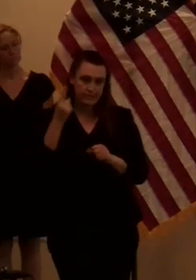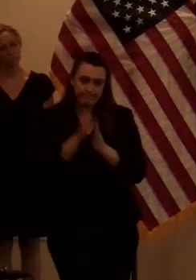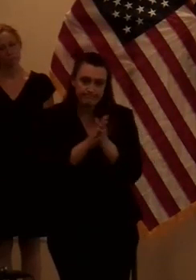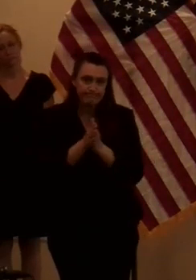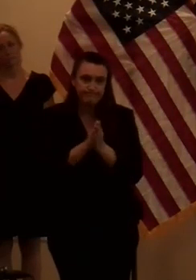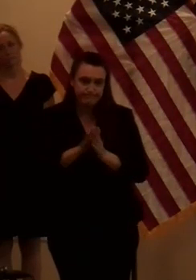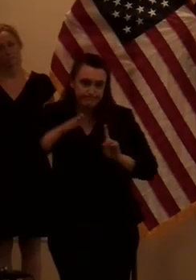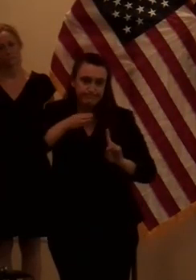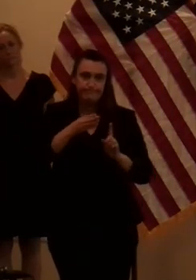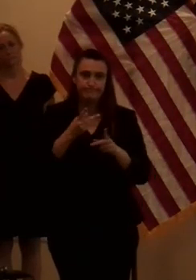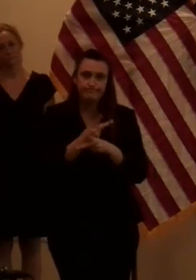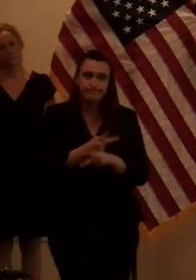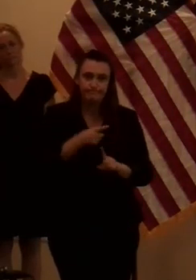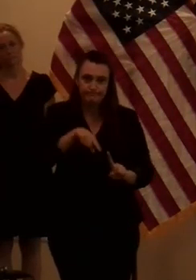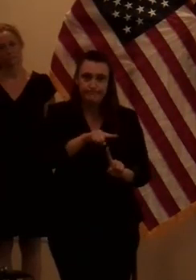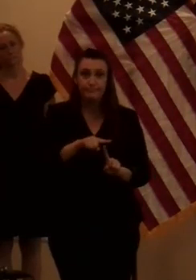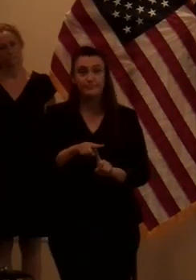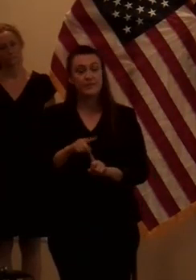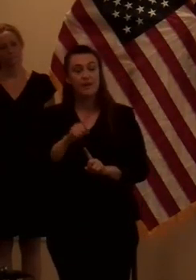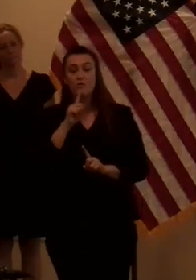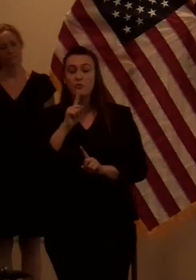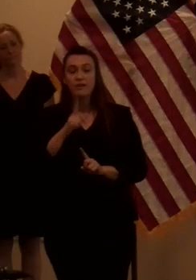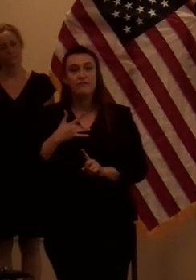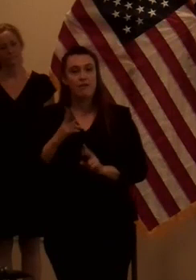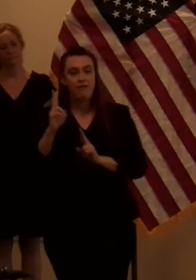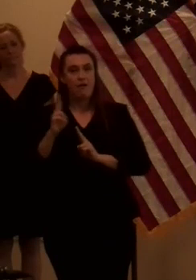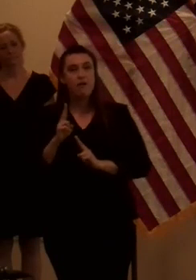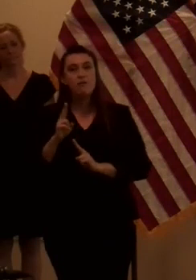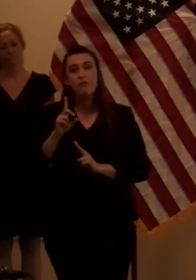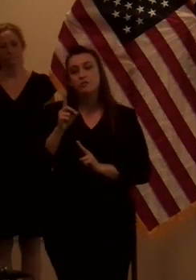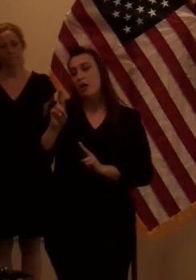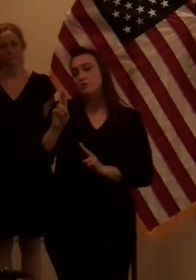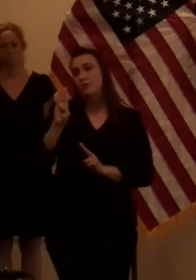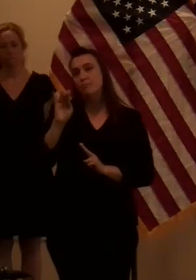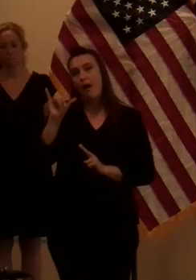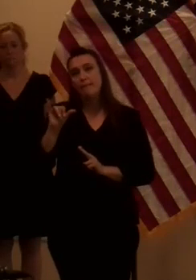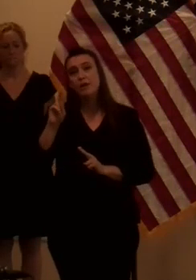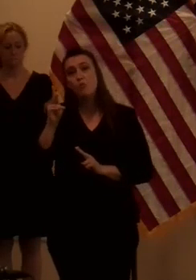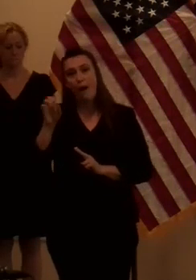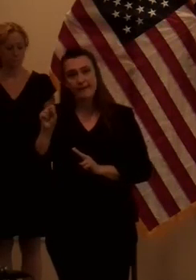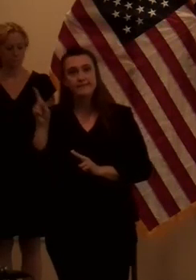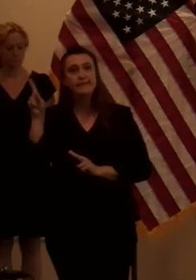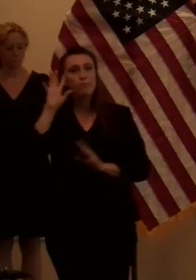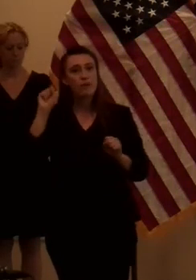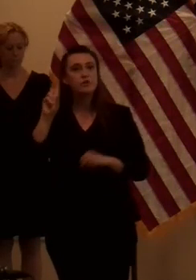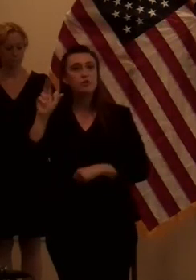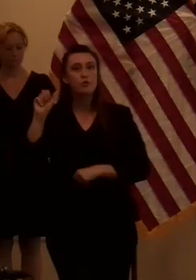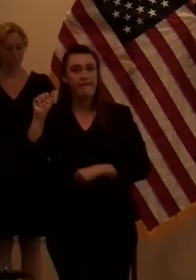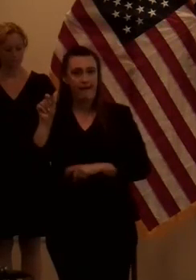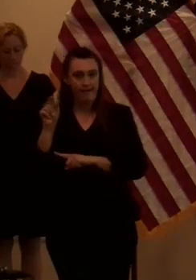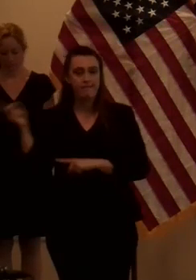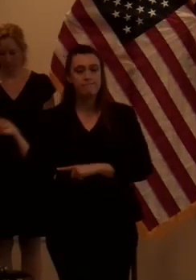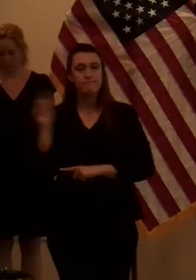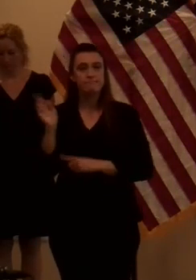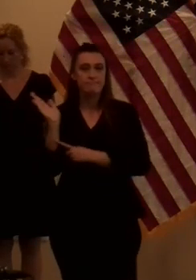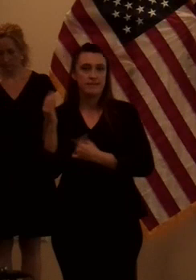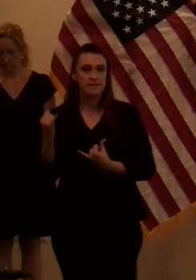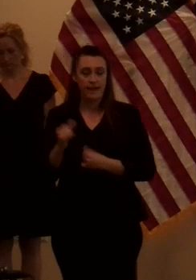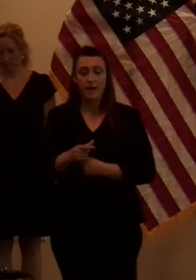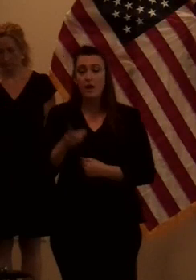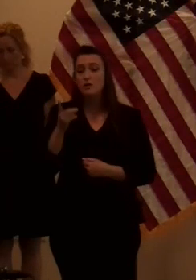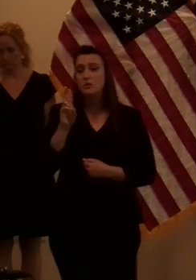my special honor to have University of Arizona President, Dr. Bobby Robbins, with us here today. Dr. Robbins and